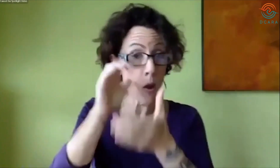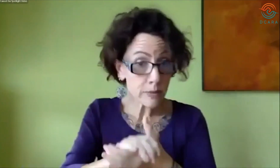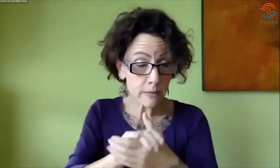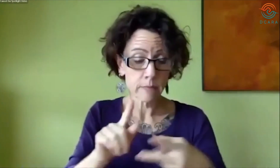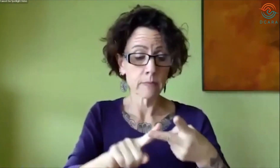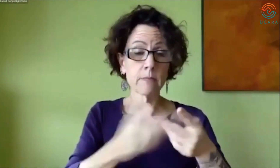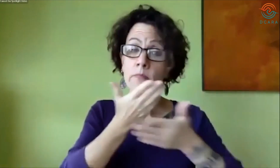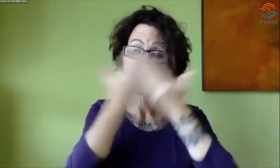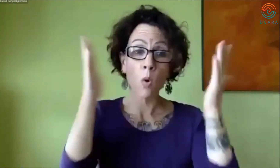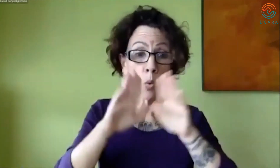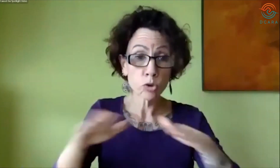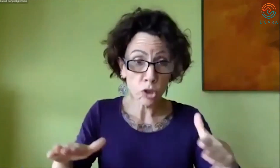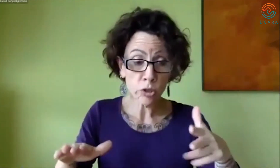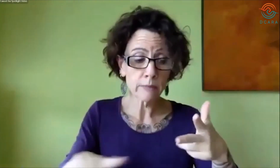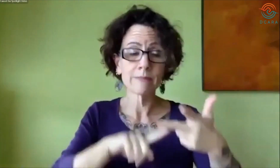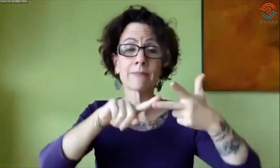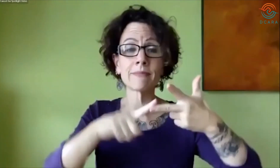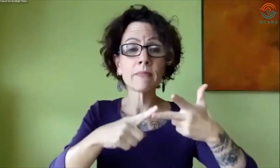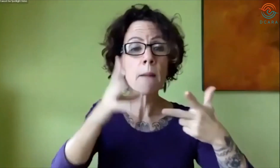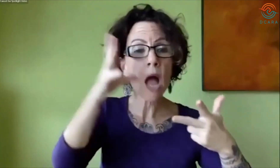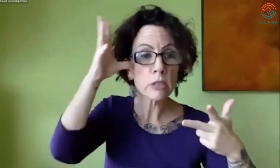If there's no spouse, no children,